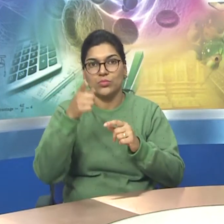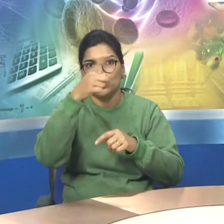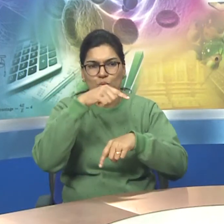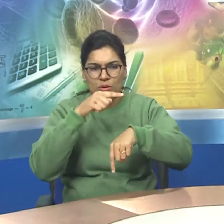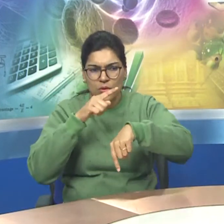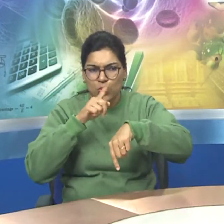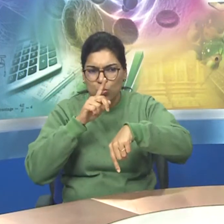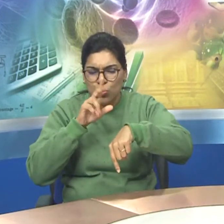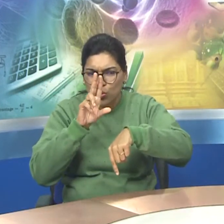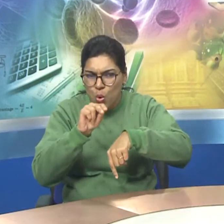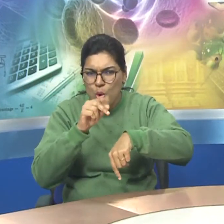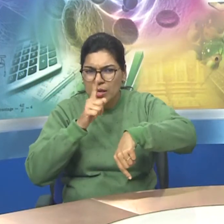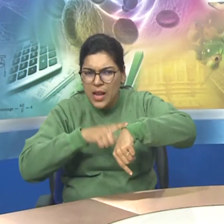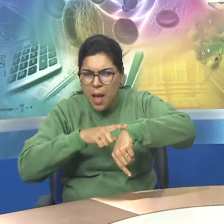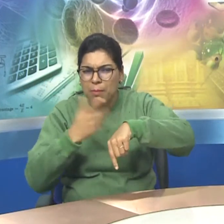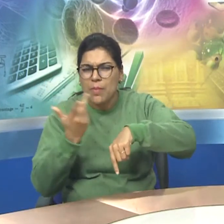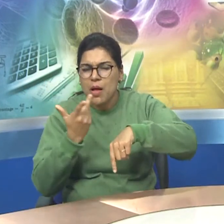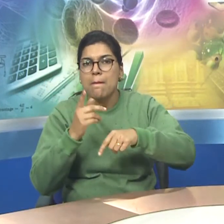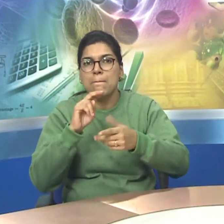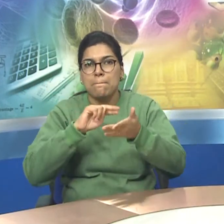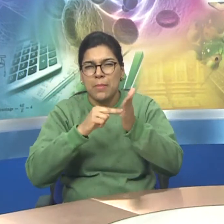It means short.